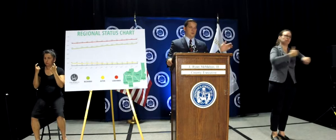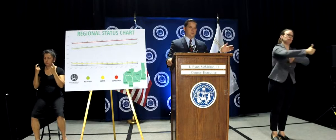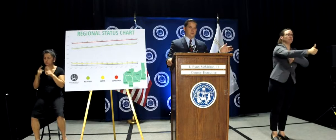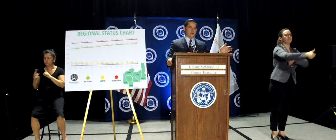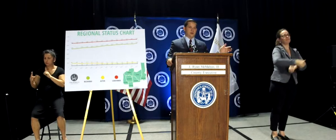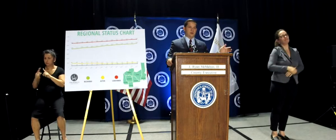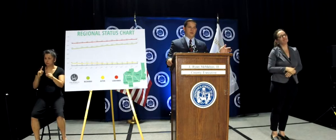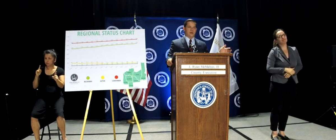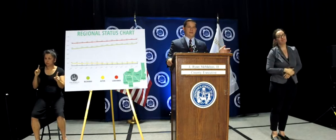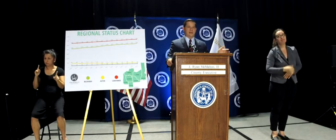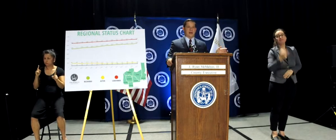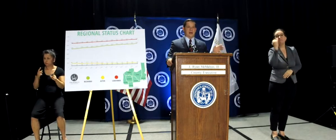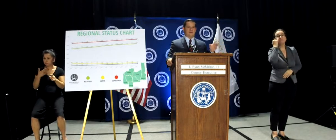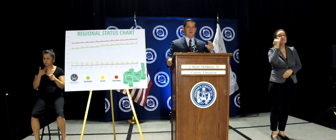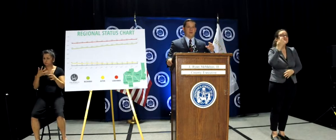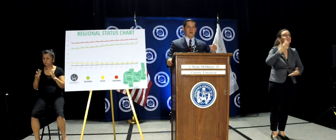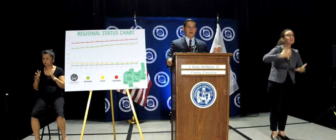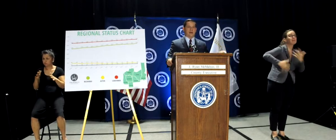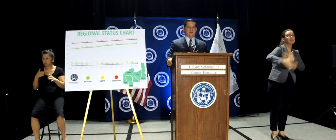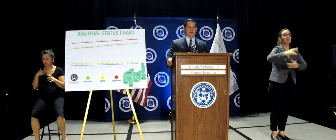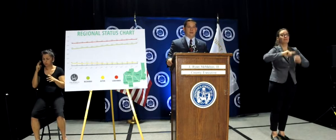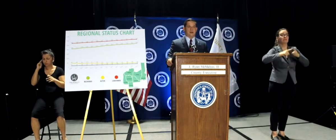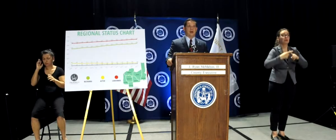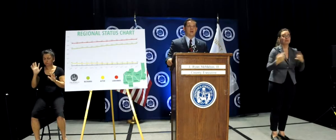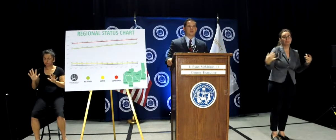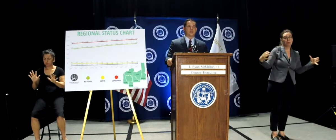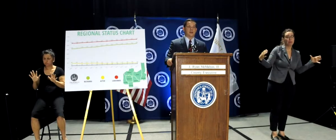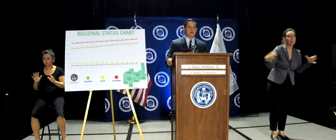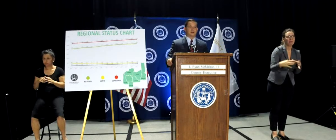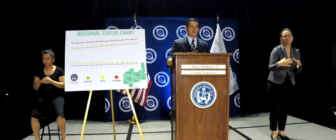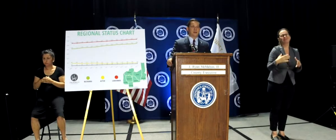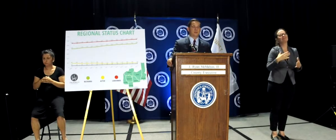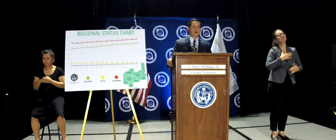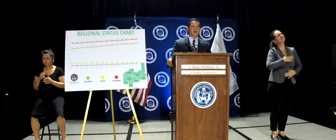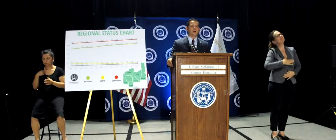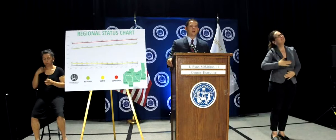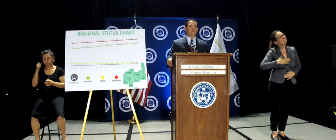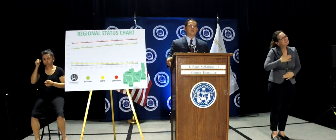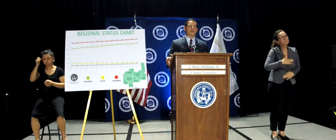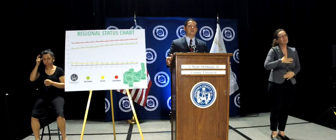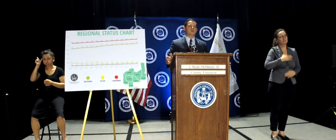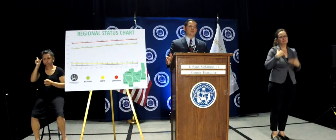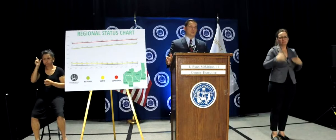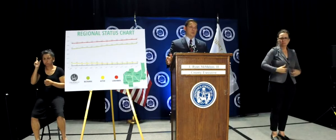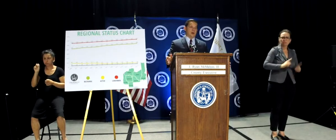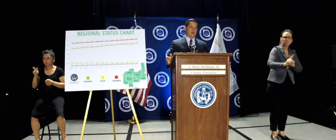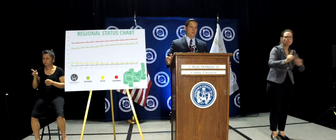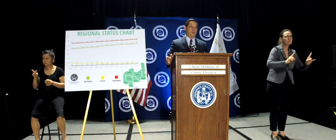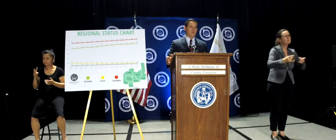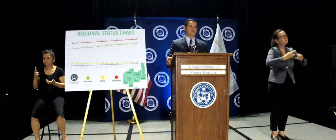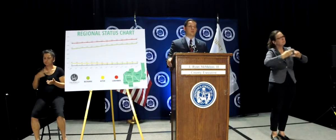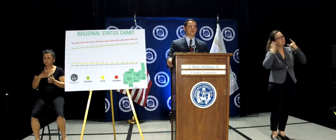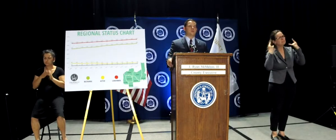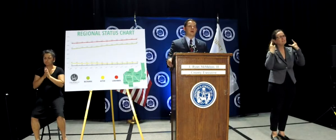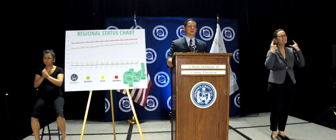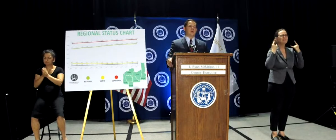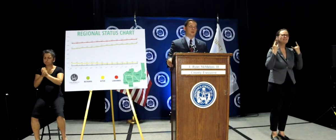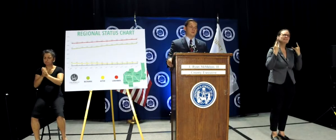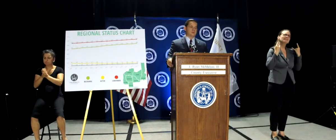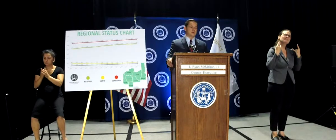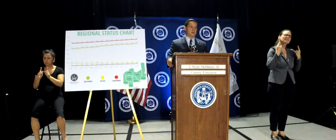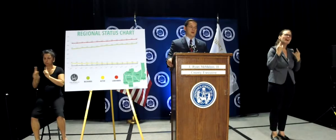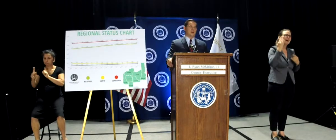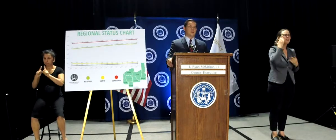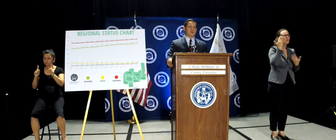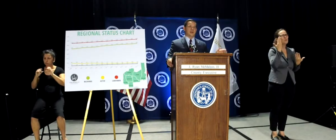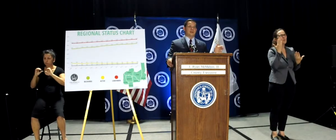mask if you're close together and then have a cocktail. I understand it. I've been there. we need you to do that. We need you to respect the